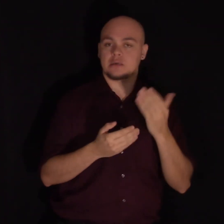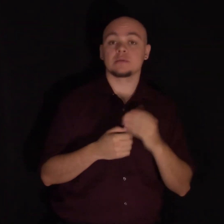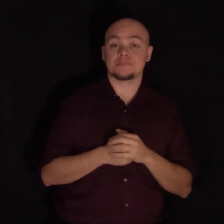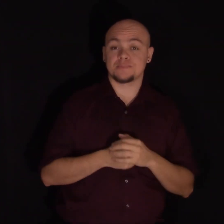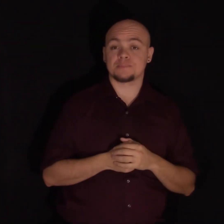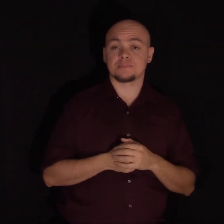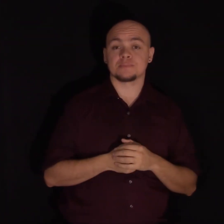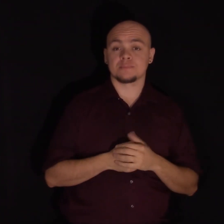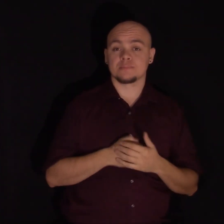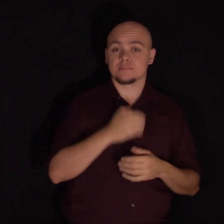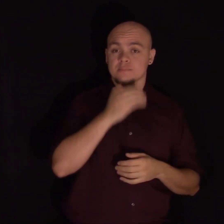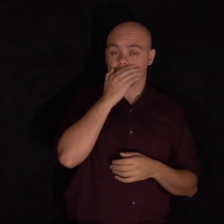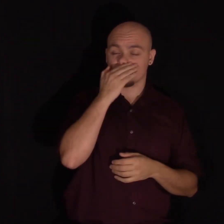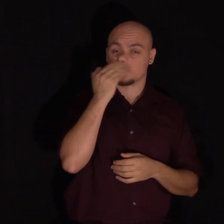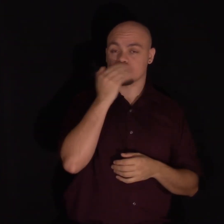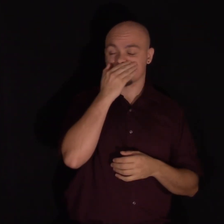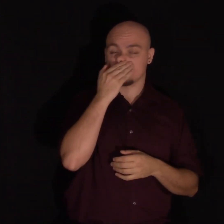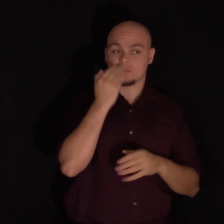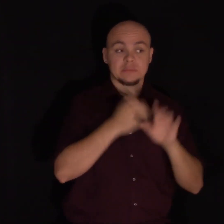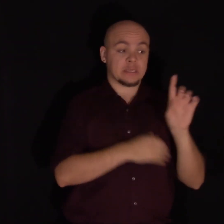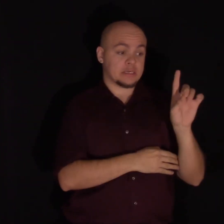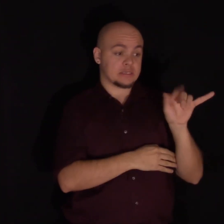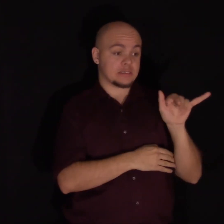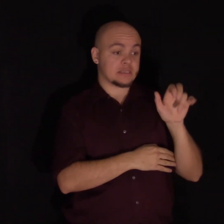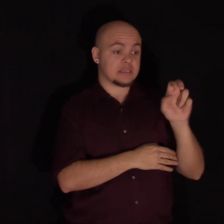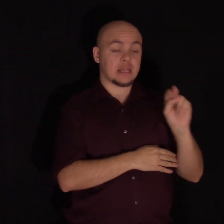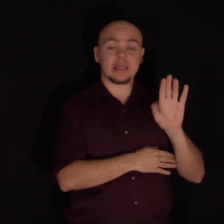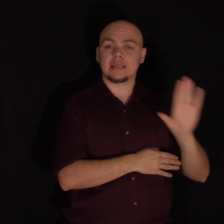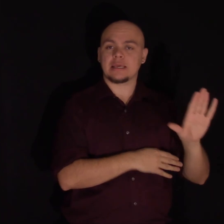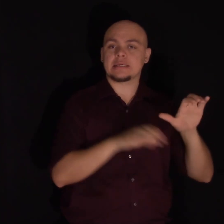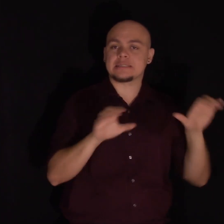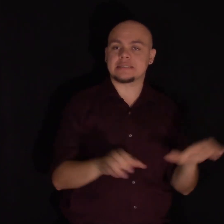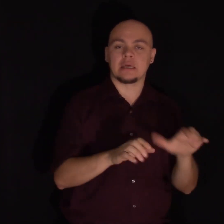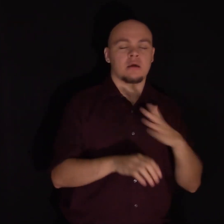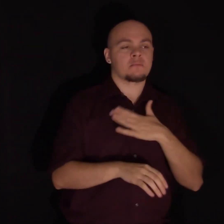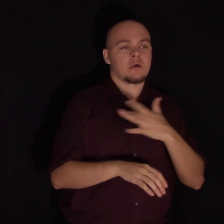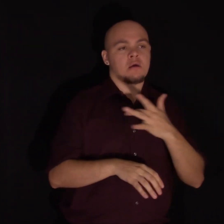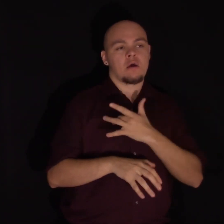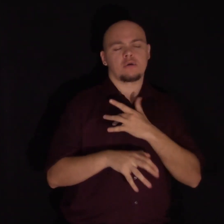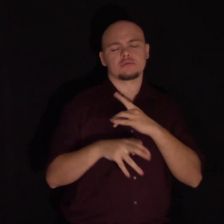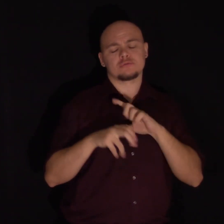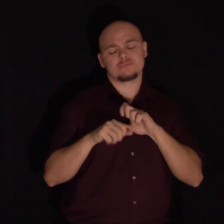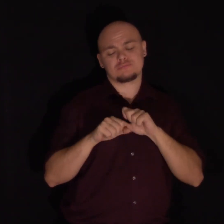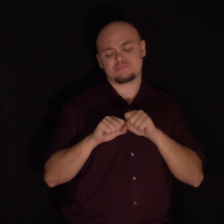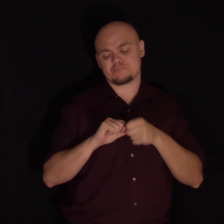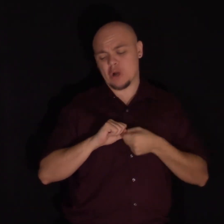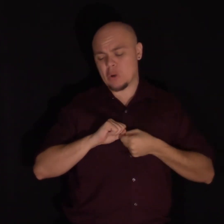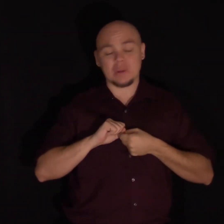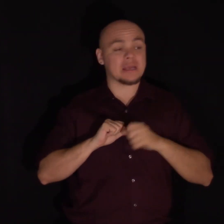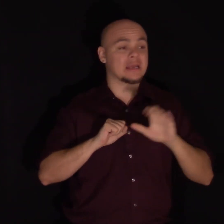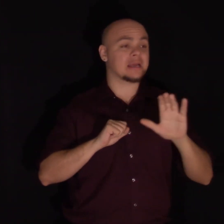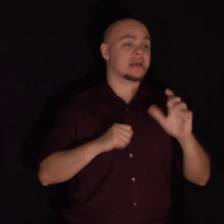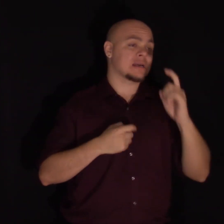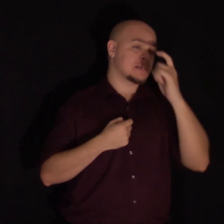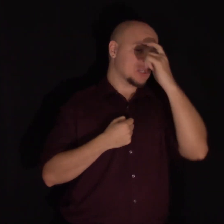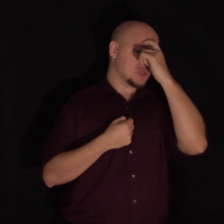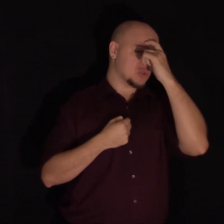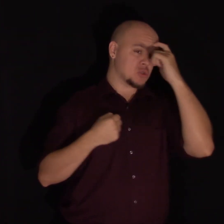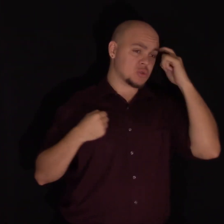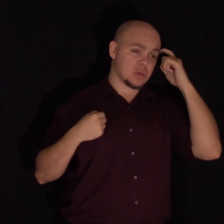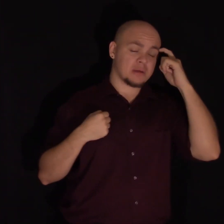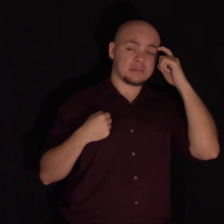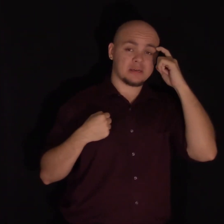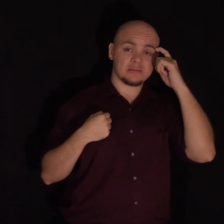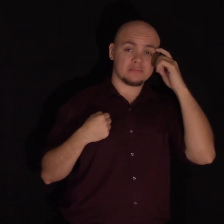What Dylan did that day broke my heart. And as trauma so often does, it took a